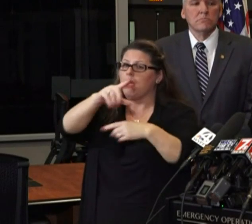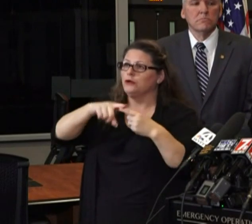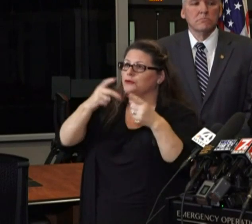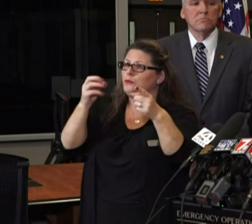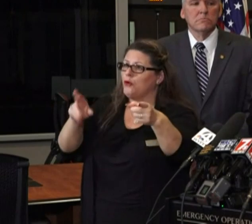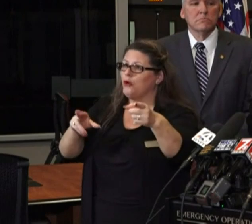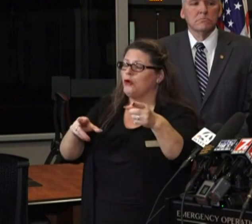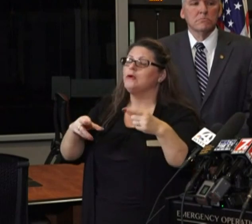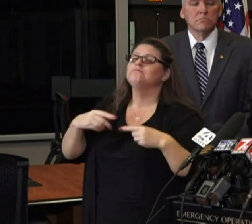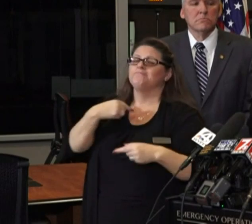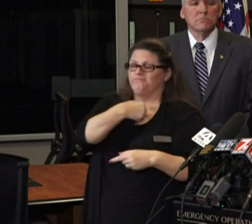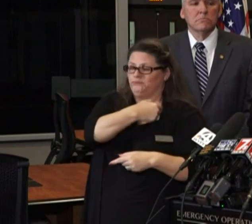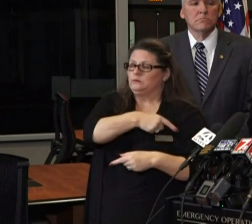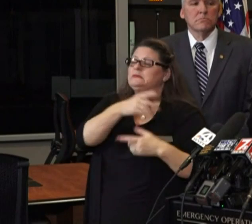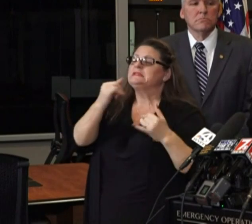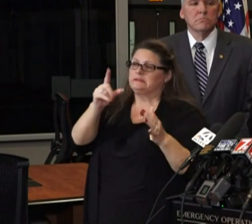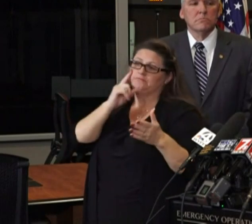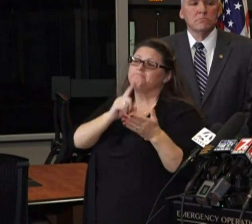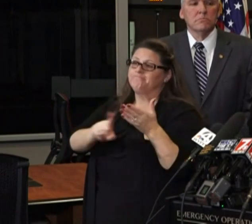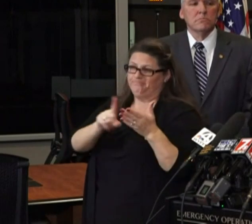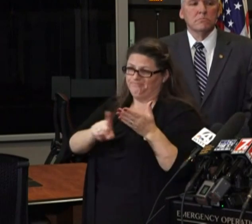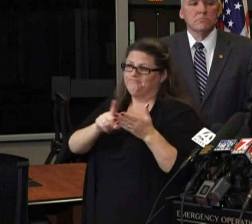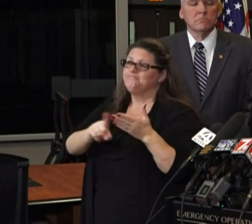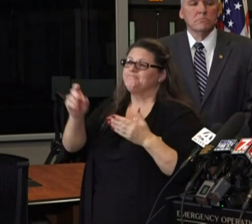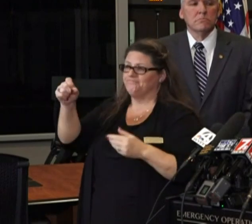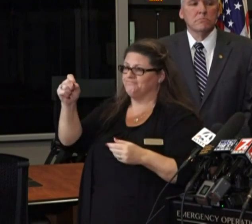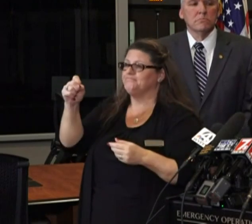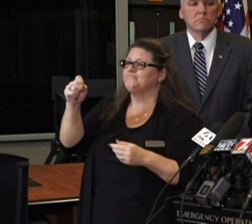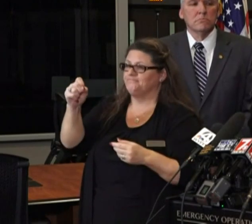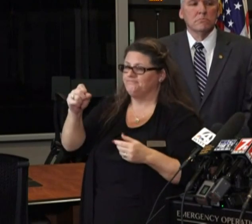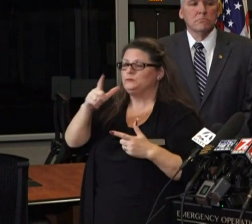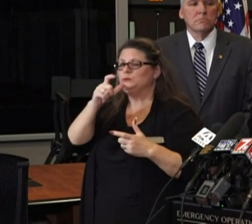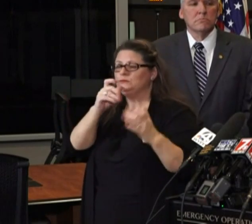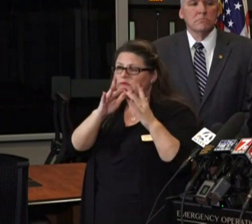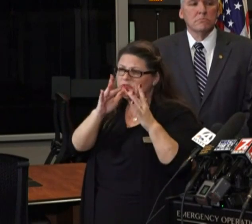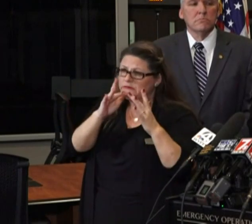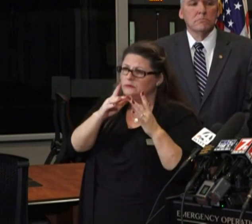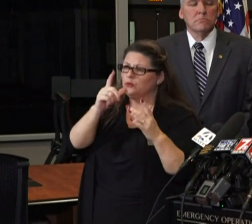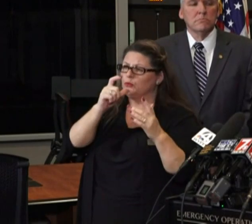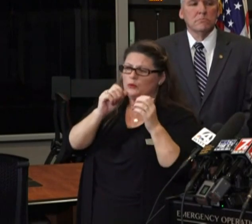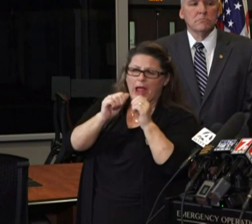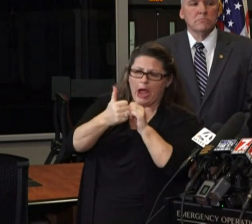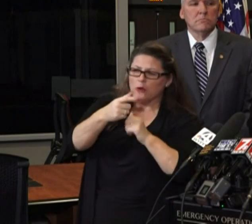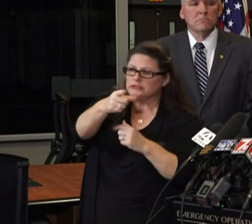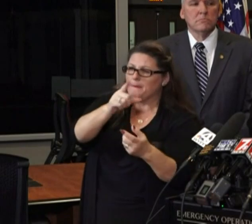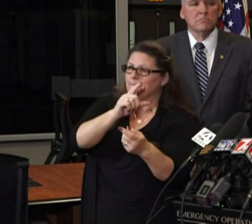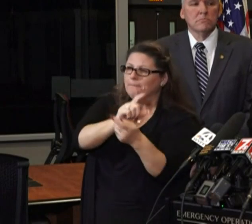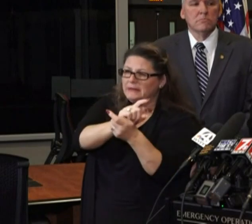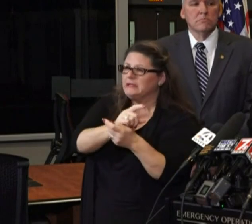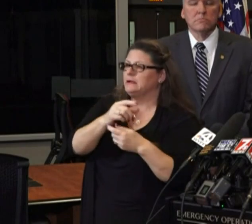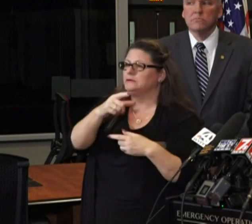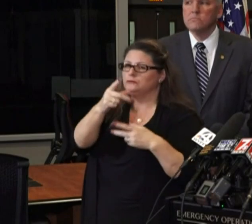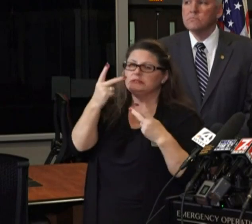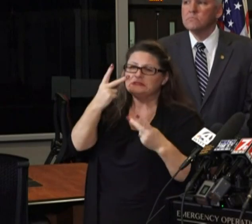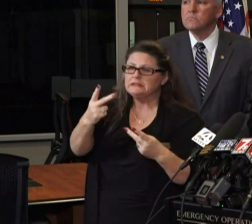still investigating the potential source of her investigation, any possible contacts that she may have had to identify the